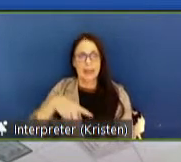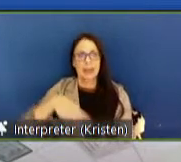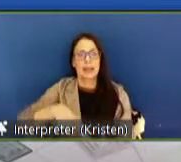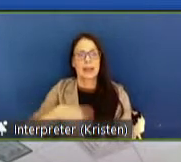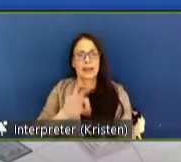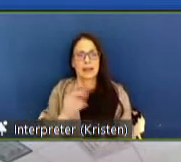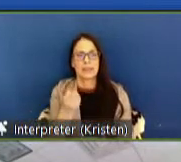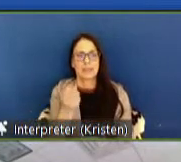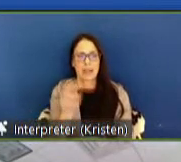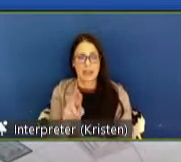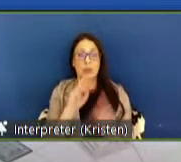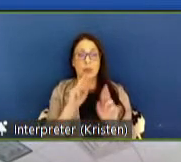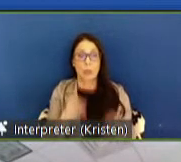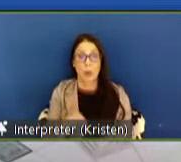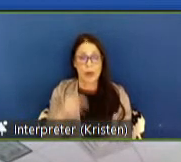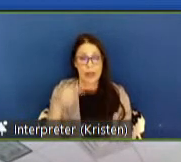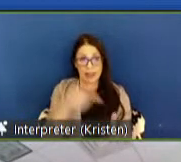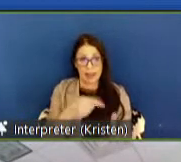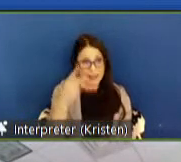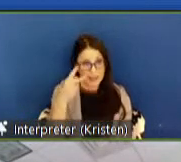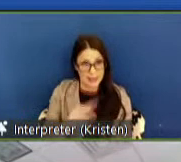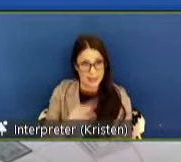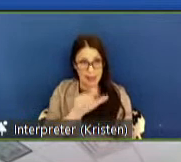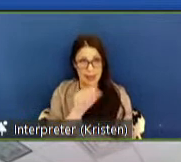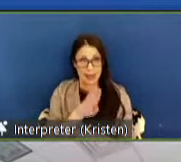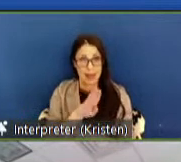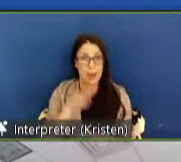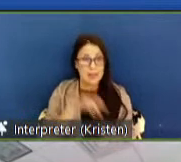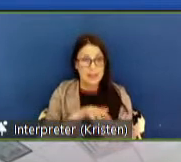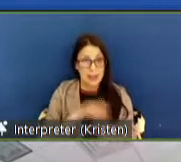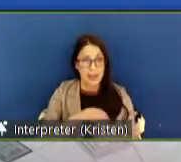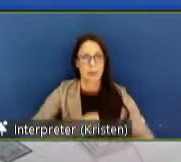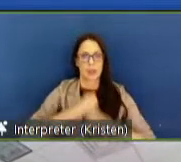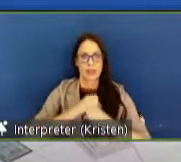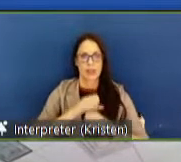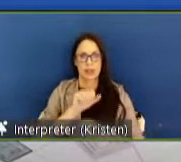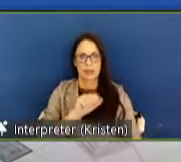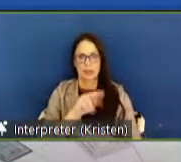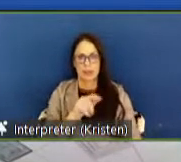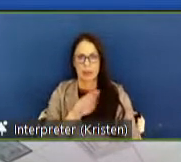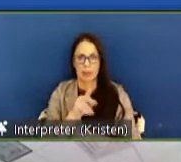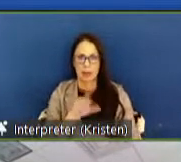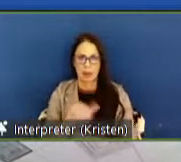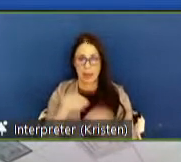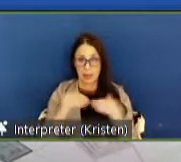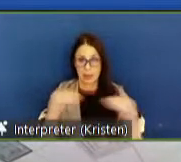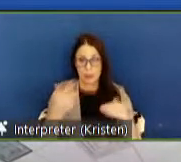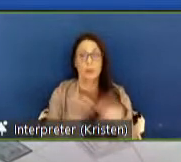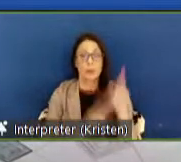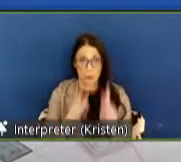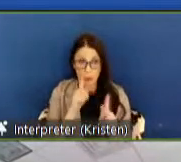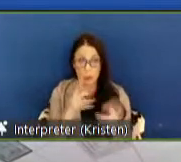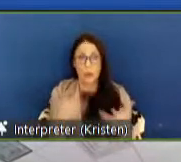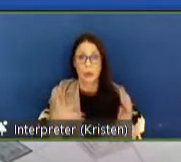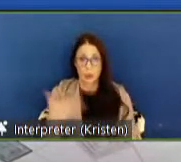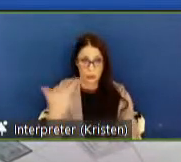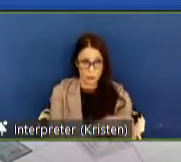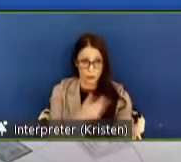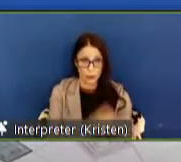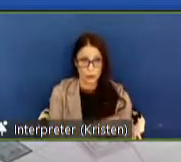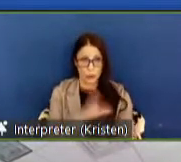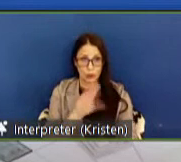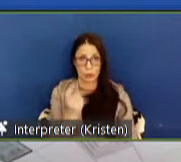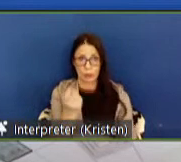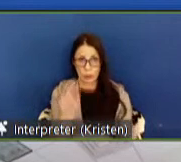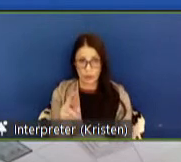that they are seeing in laboratory studies protective antibody levels from people who have received boosters. So again, a really important